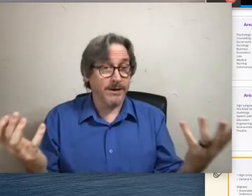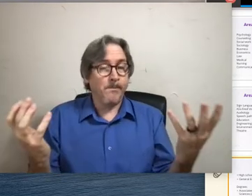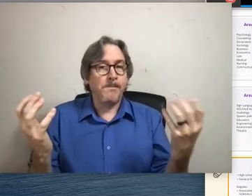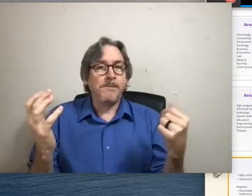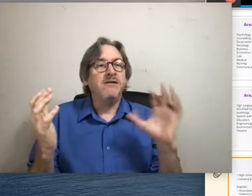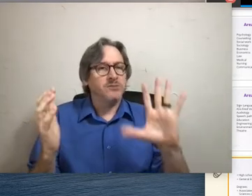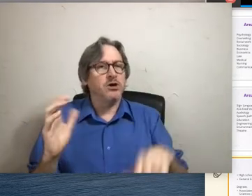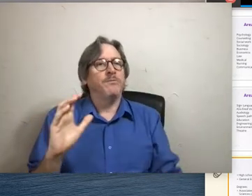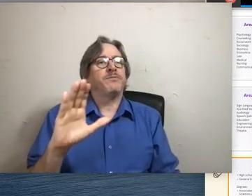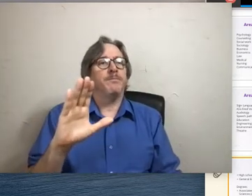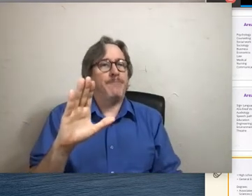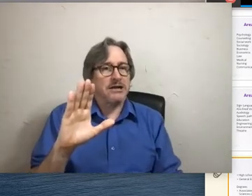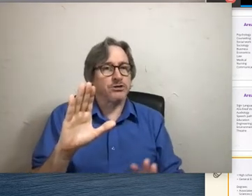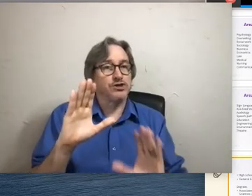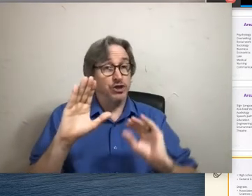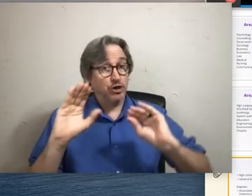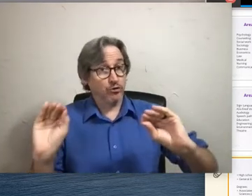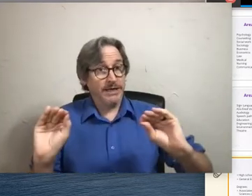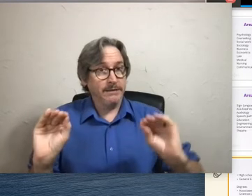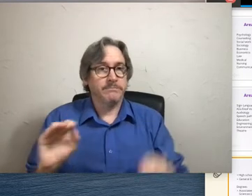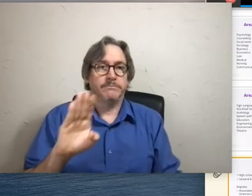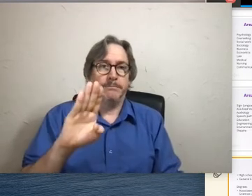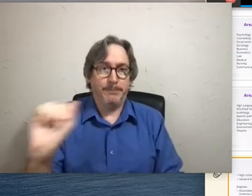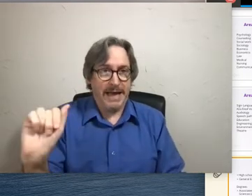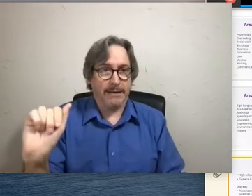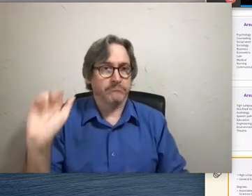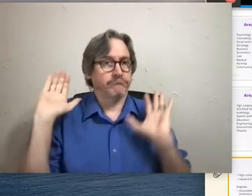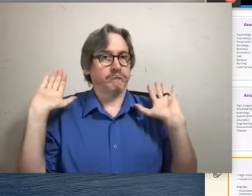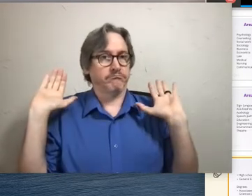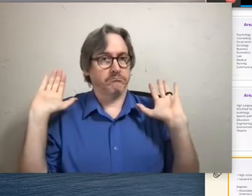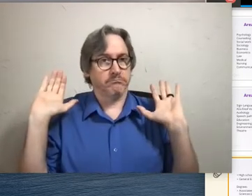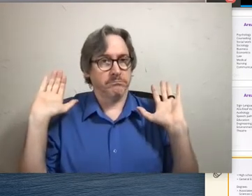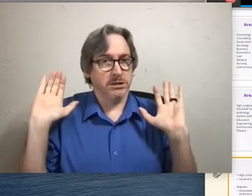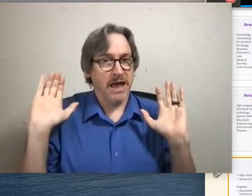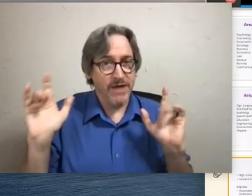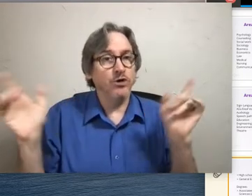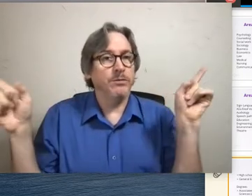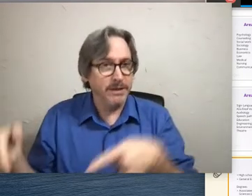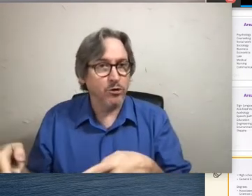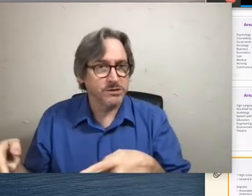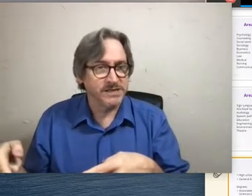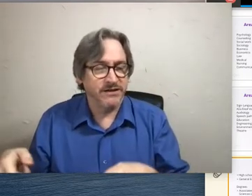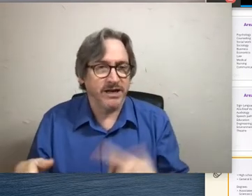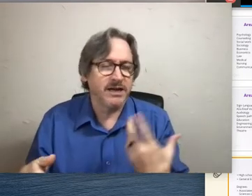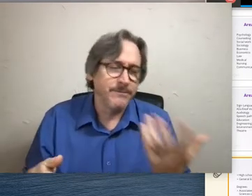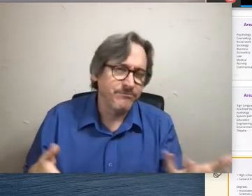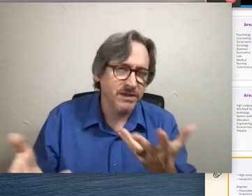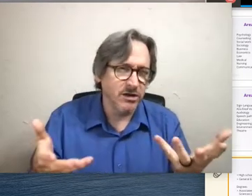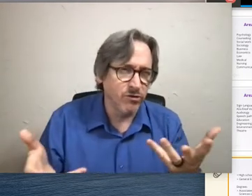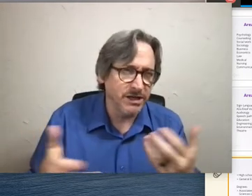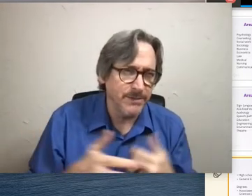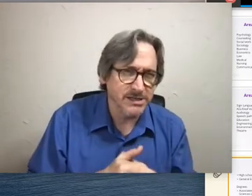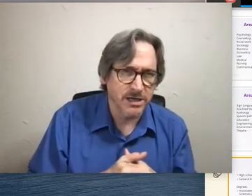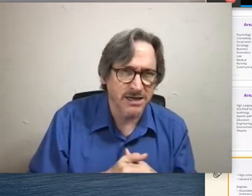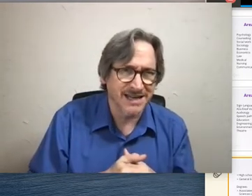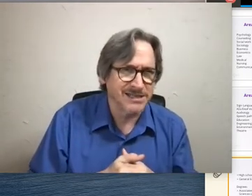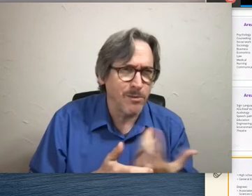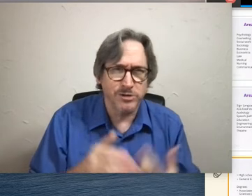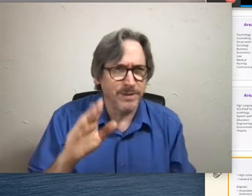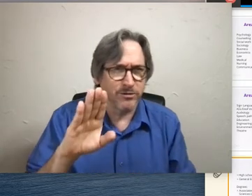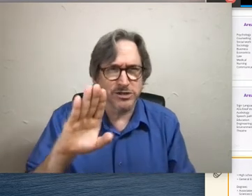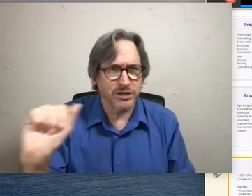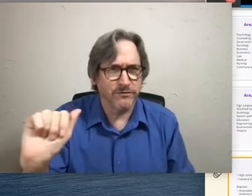right? So bachelor's degree, BA. And then you can be more specific. It really depends on